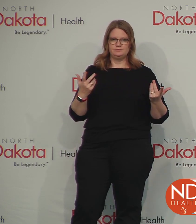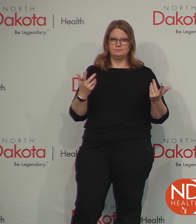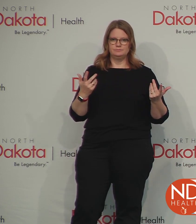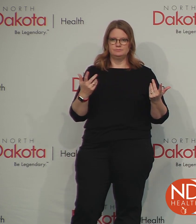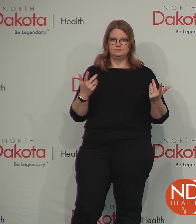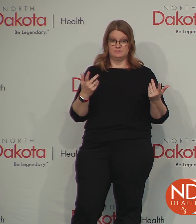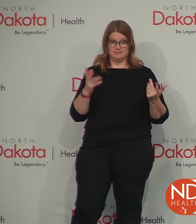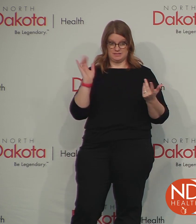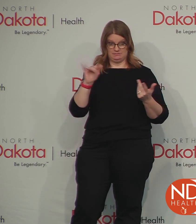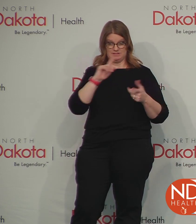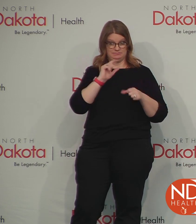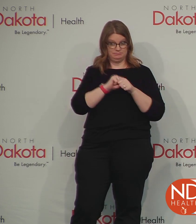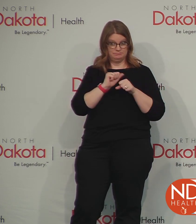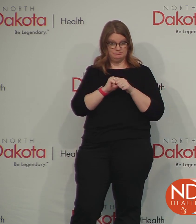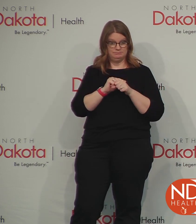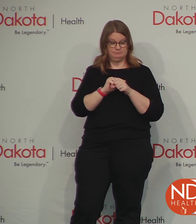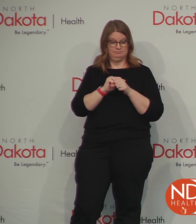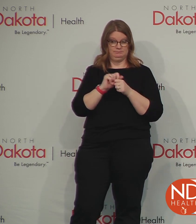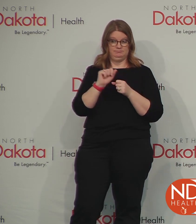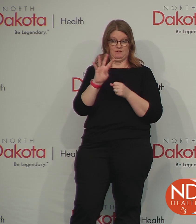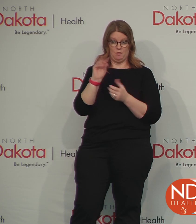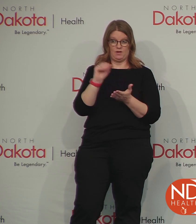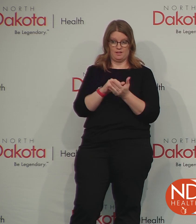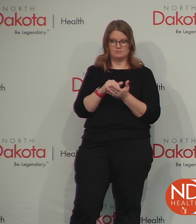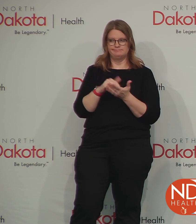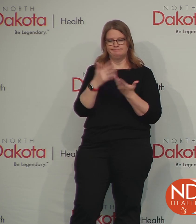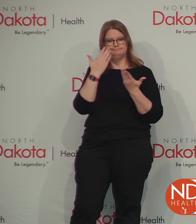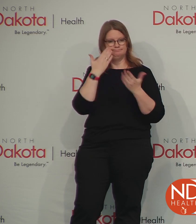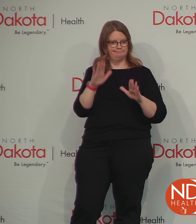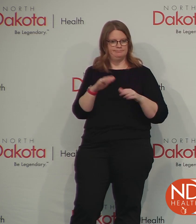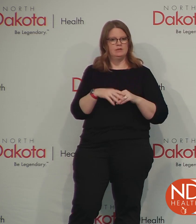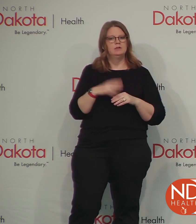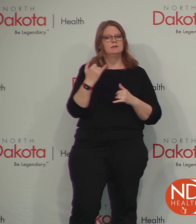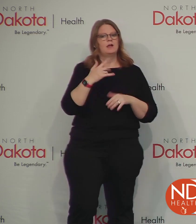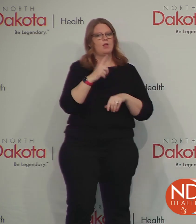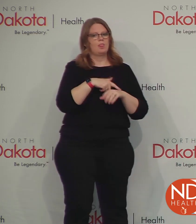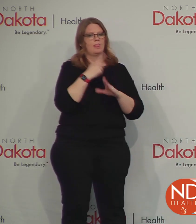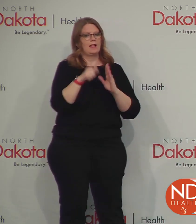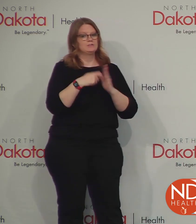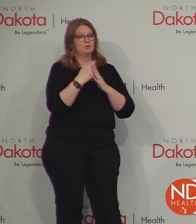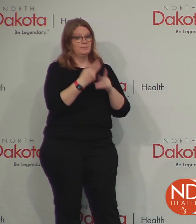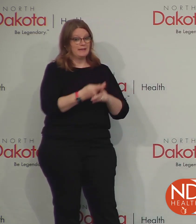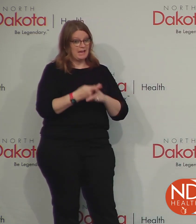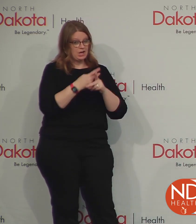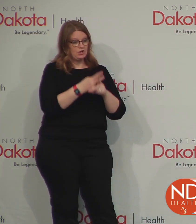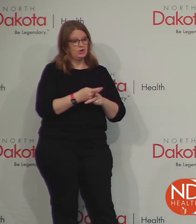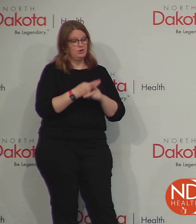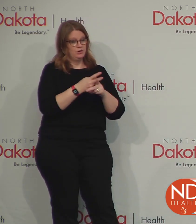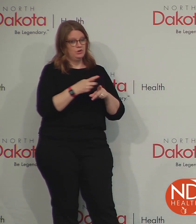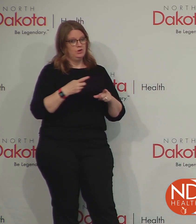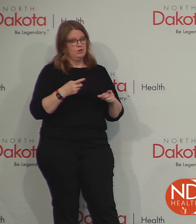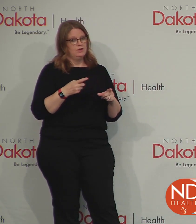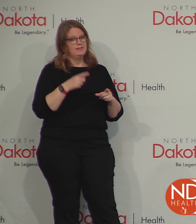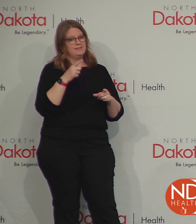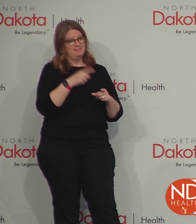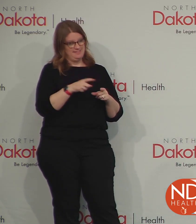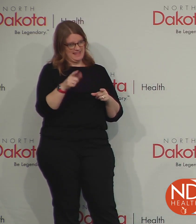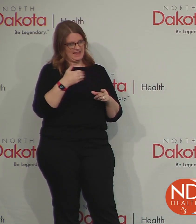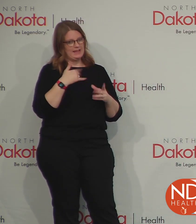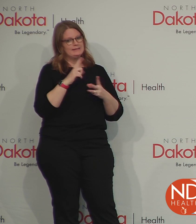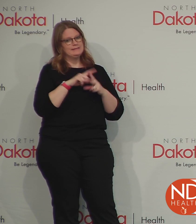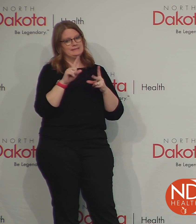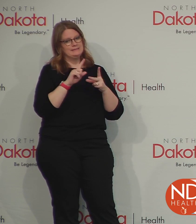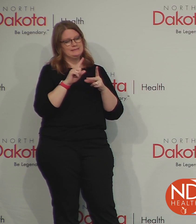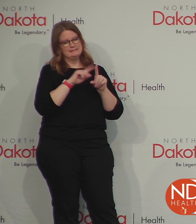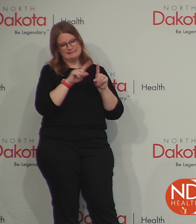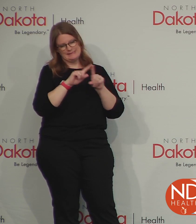a firm estimate. In terms of long-term cares had different options for